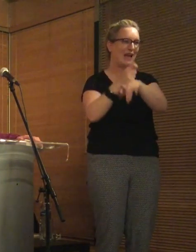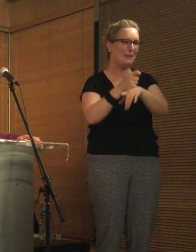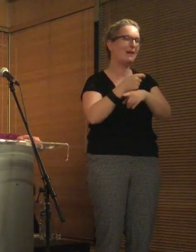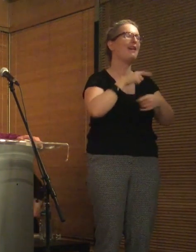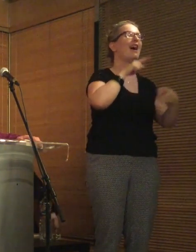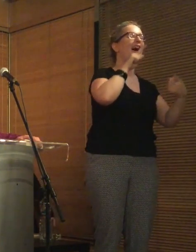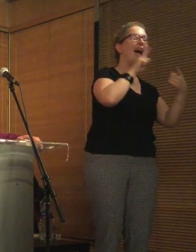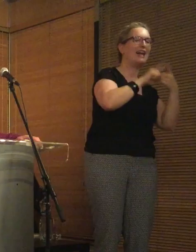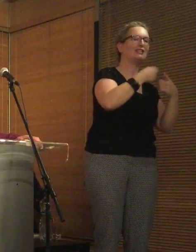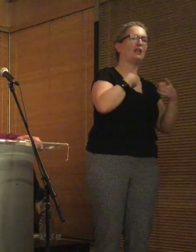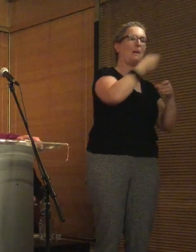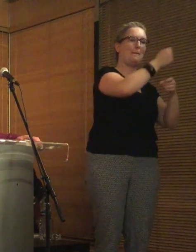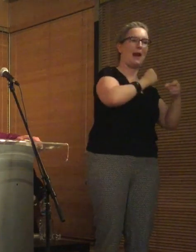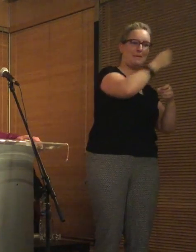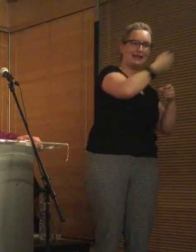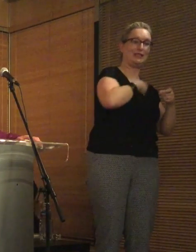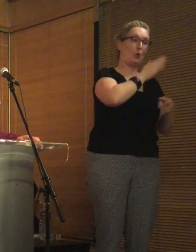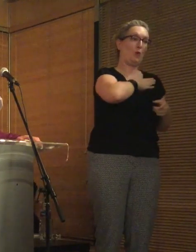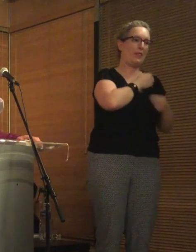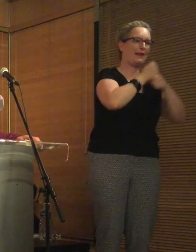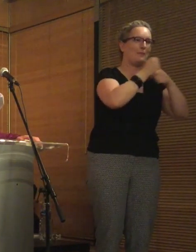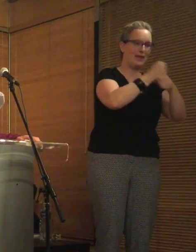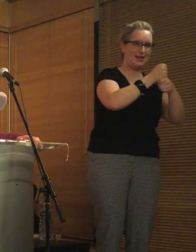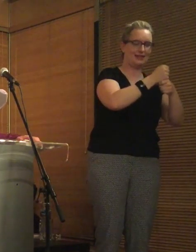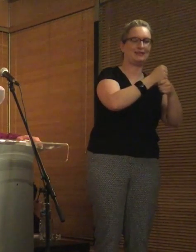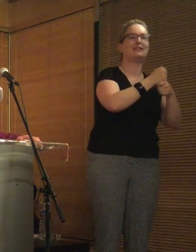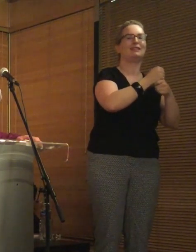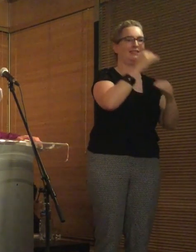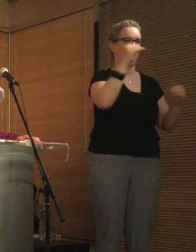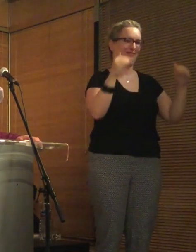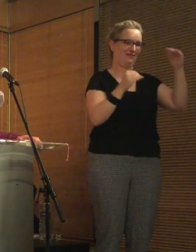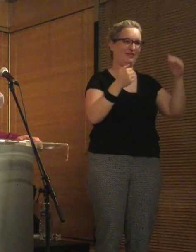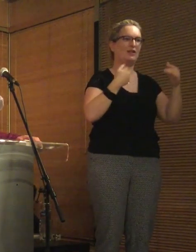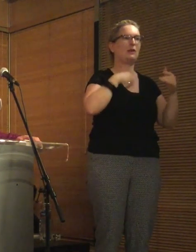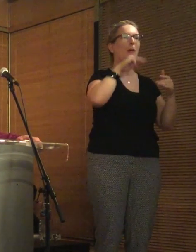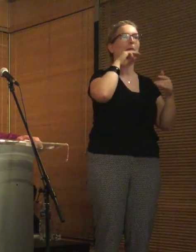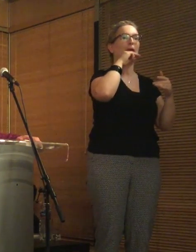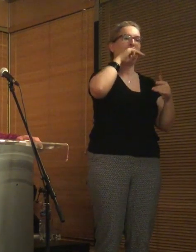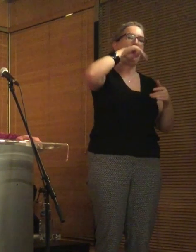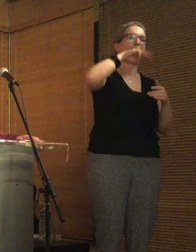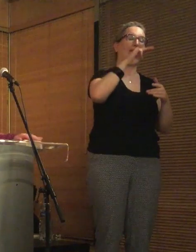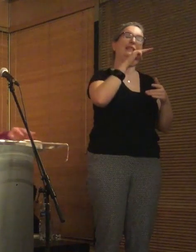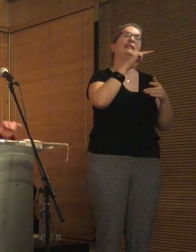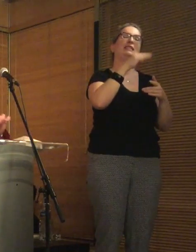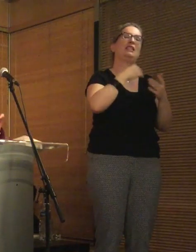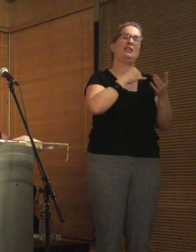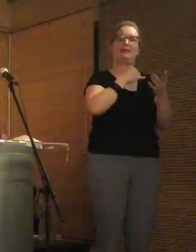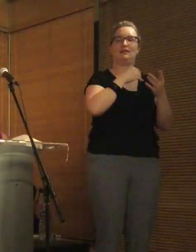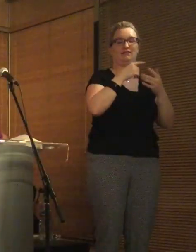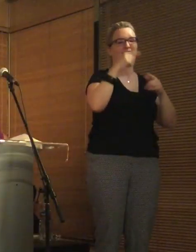campaign with 294 out of 355 MPs rejecting the bill. And